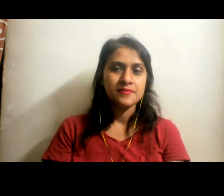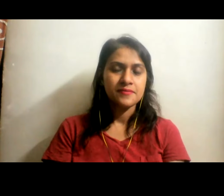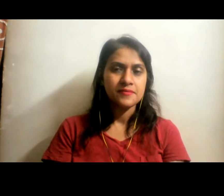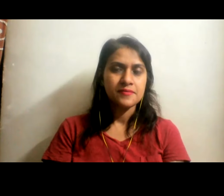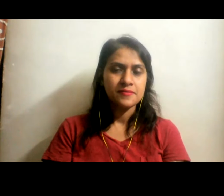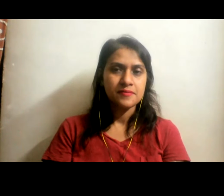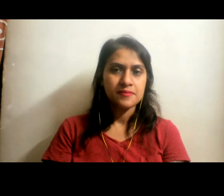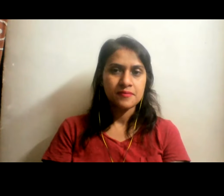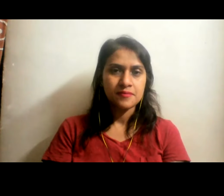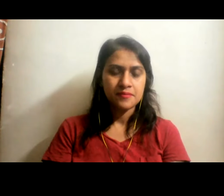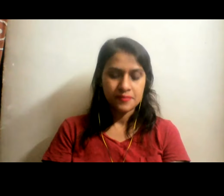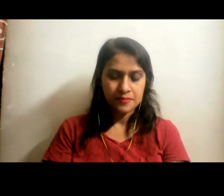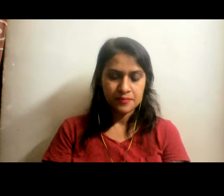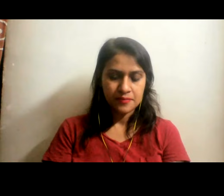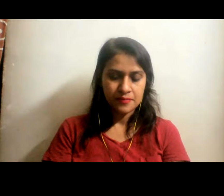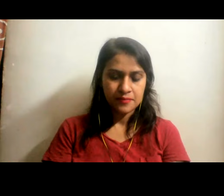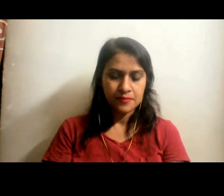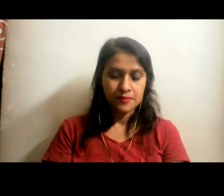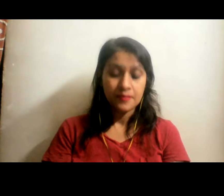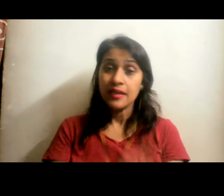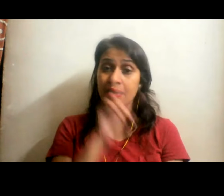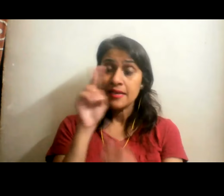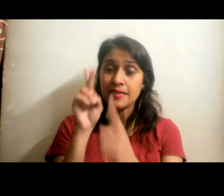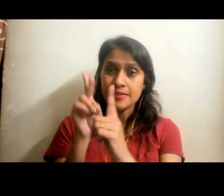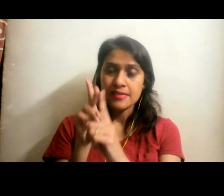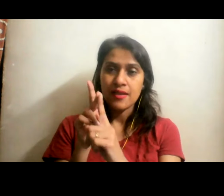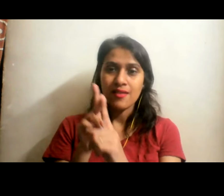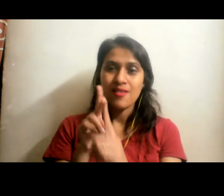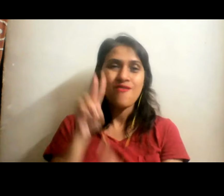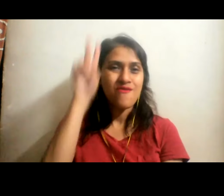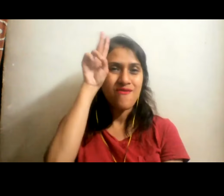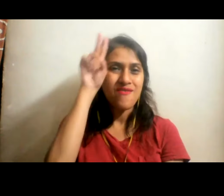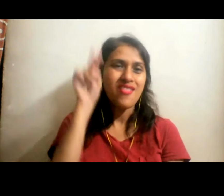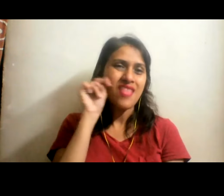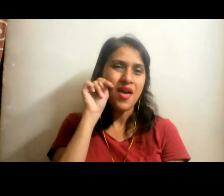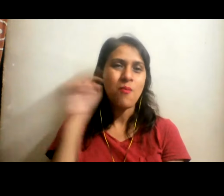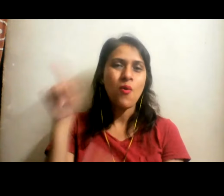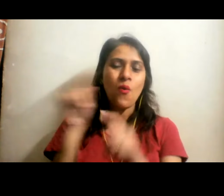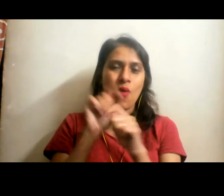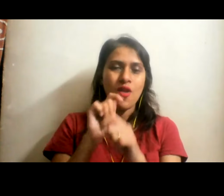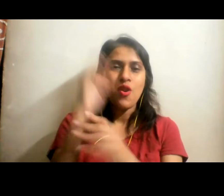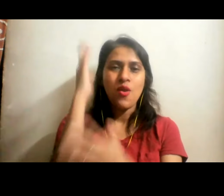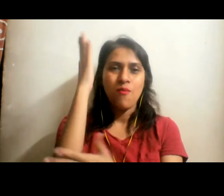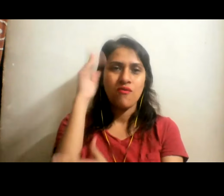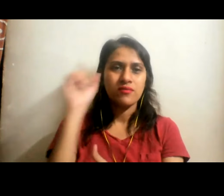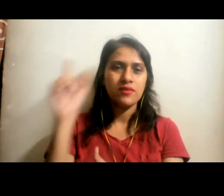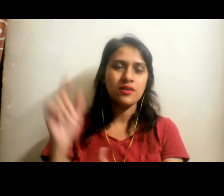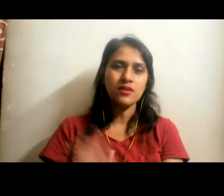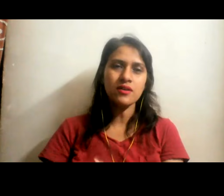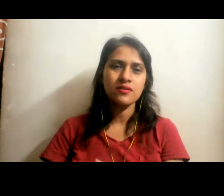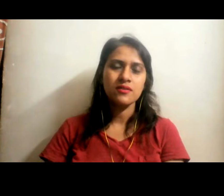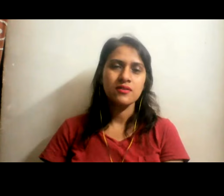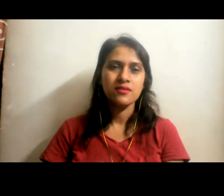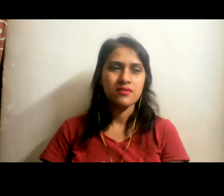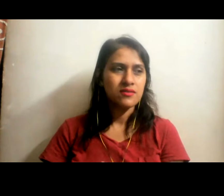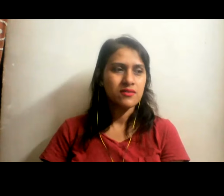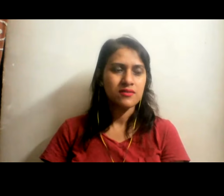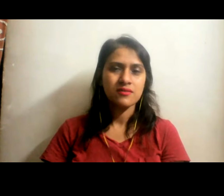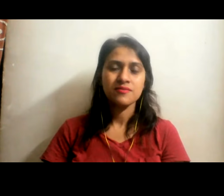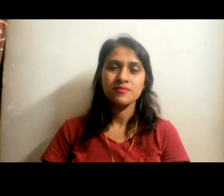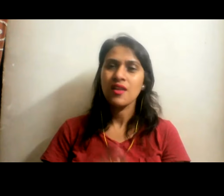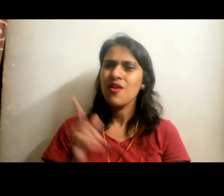another of my professors, he was working on Vietnam war. So I asked him, he's an Indian. So I asked him, you are not American, you are not